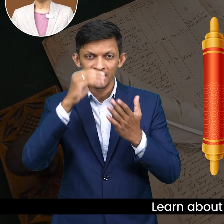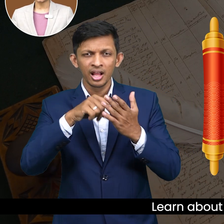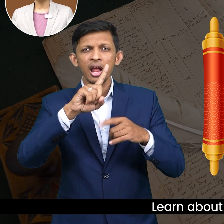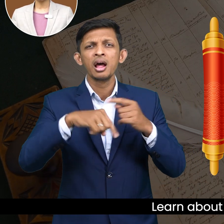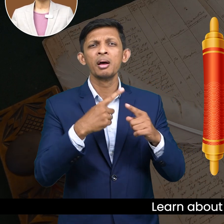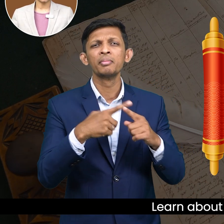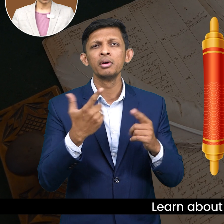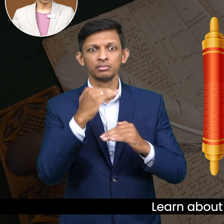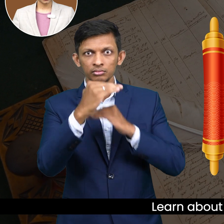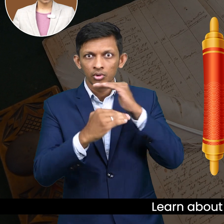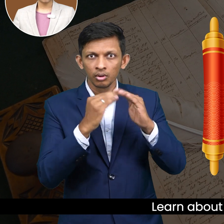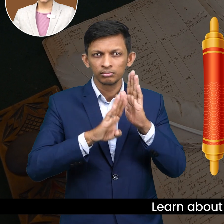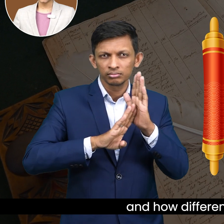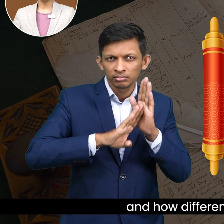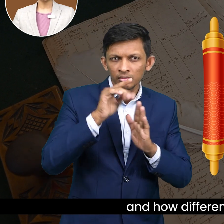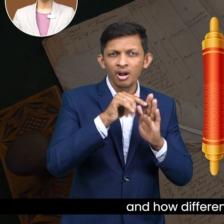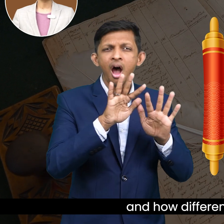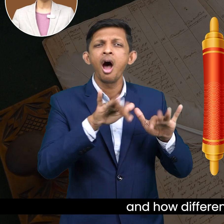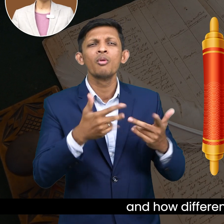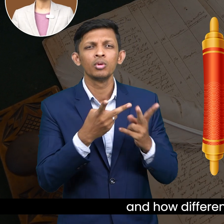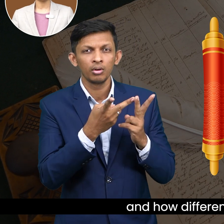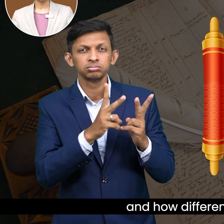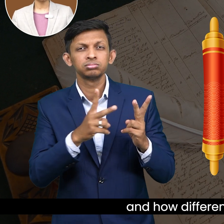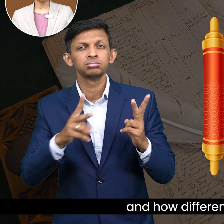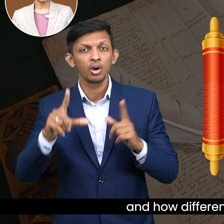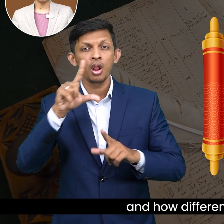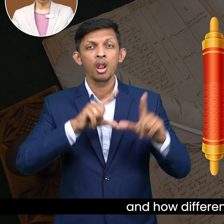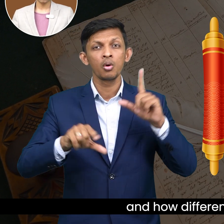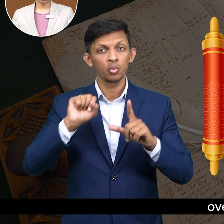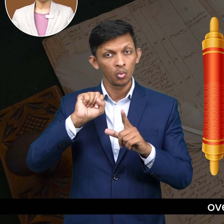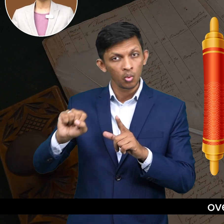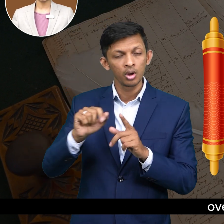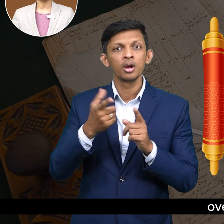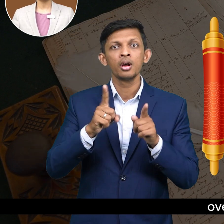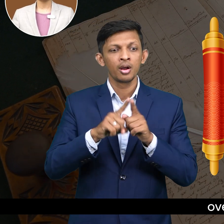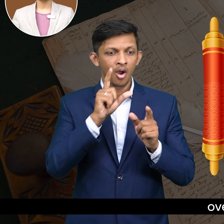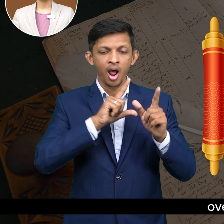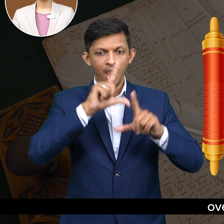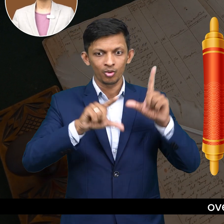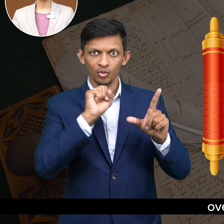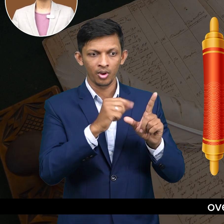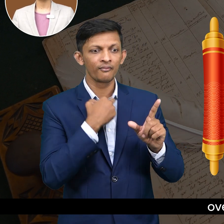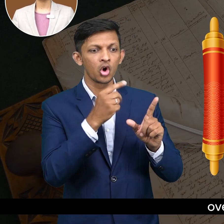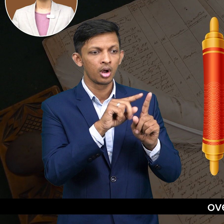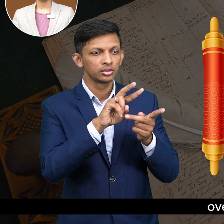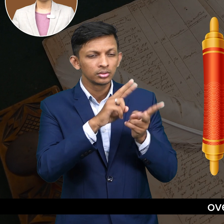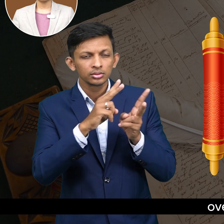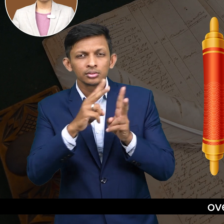Learn about its development and how different languages evolved over time.